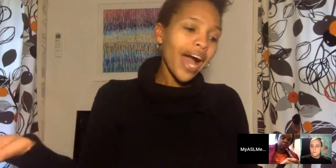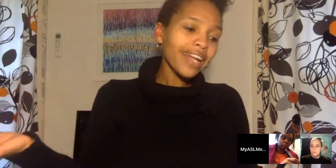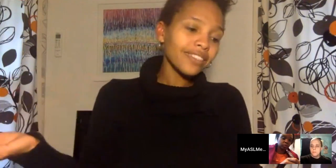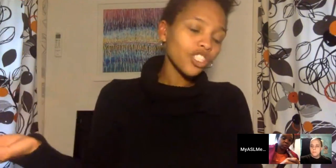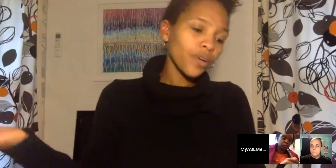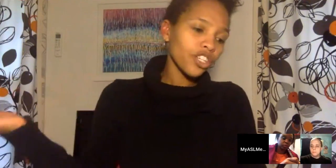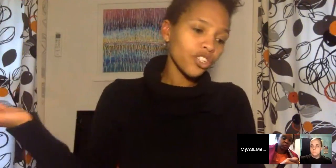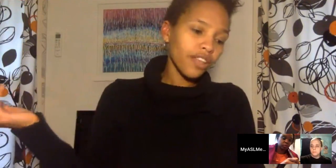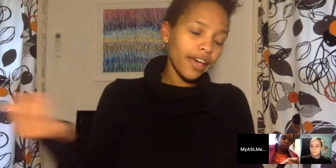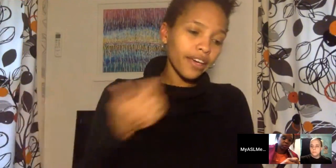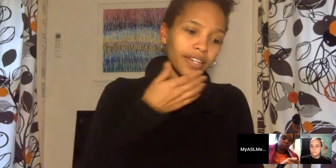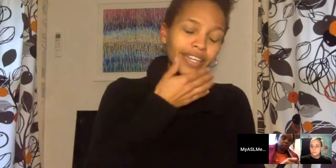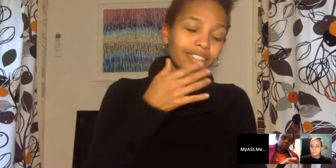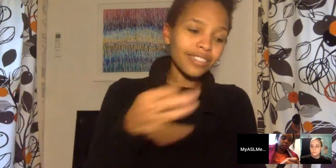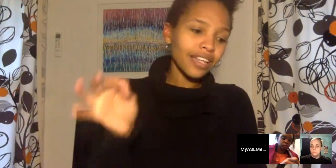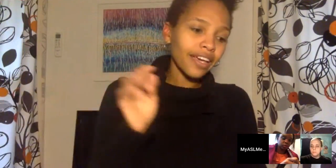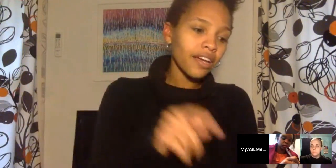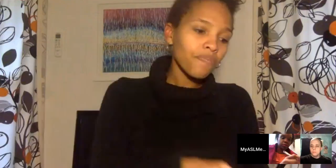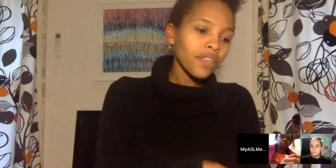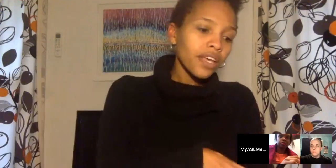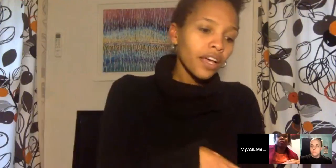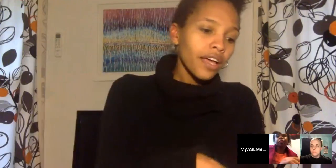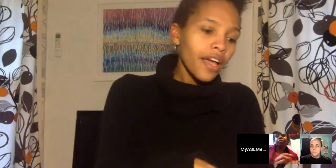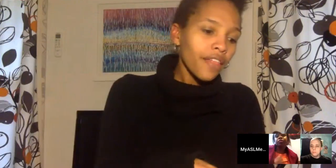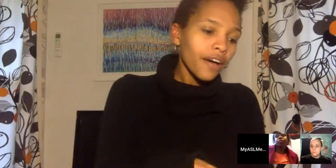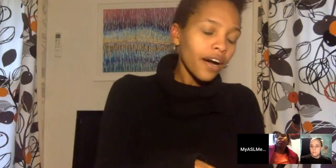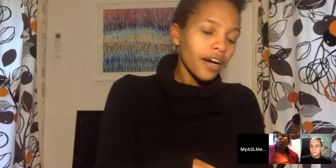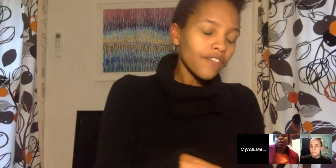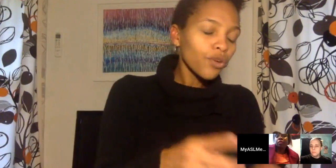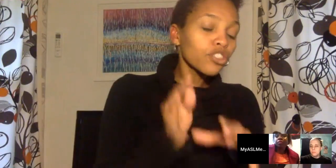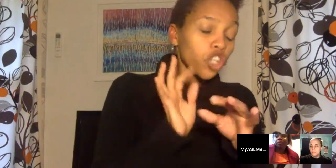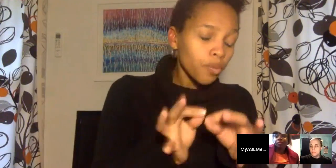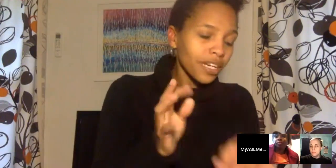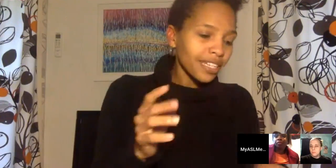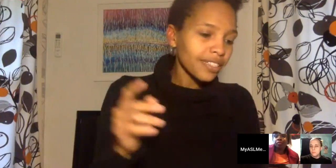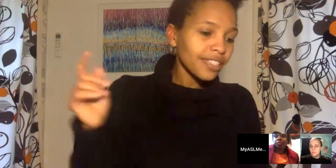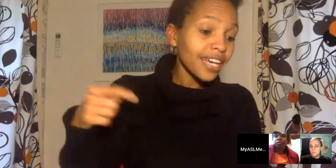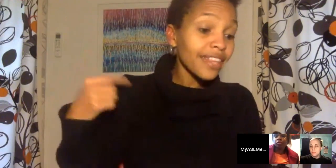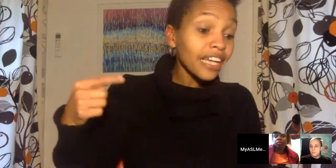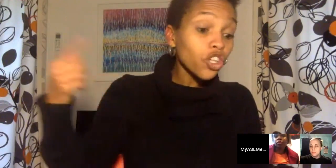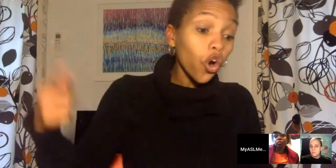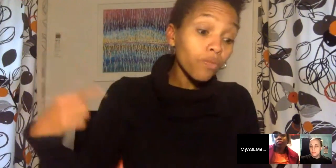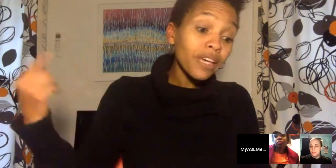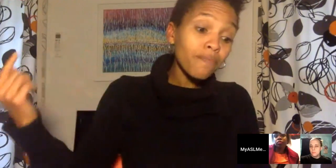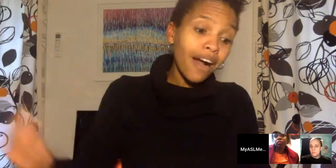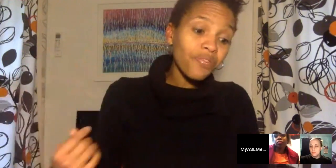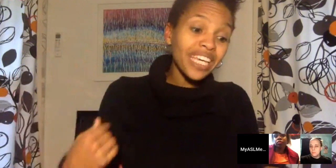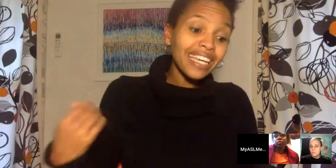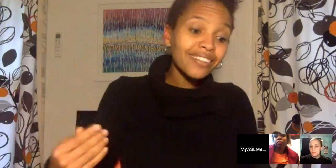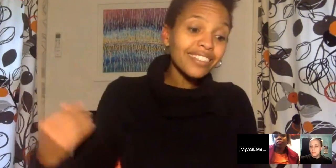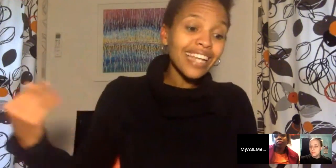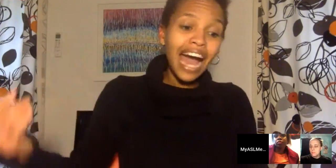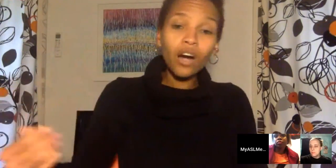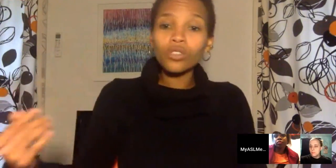had a situation like a sentence like, if you were interpreting a sentence like, they told me about the ins and outs of